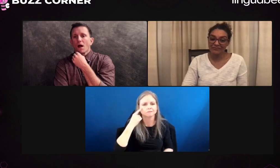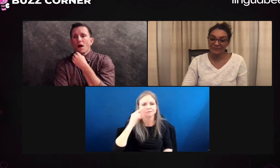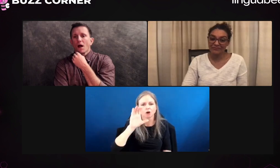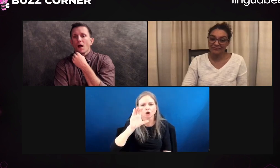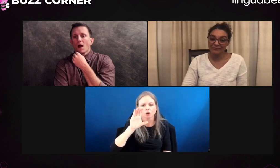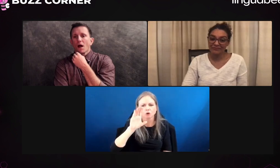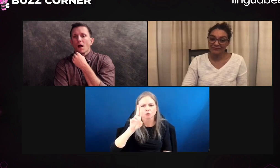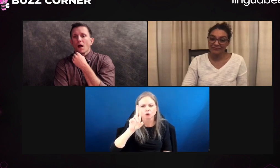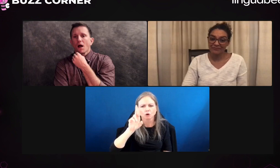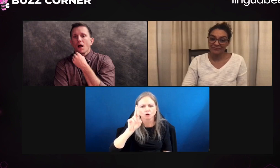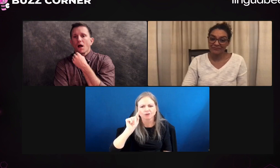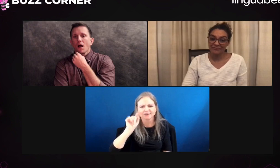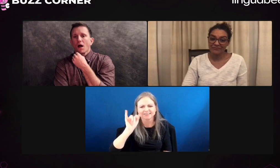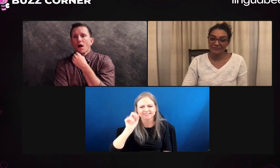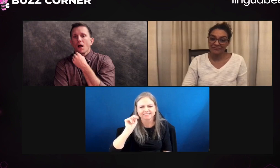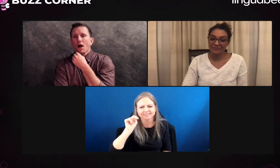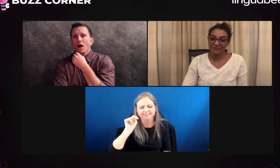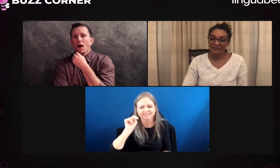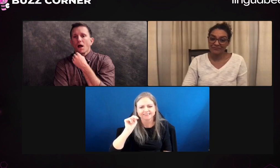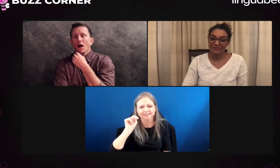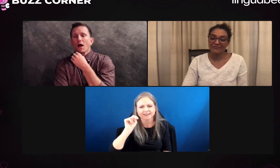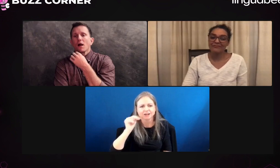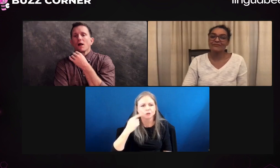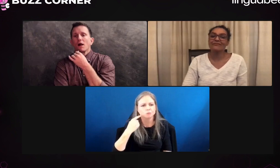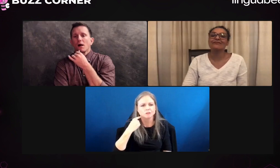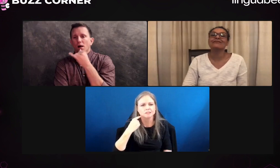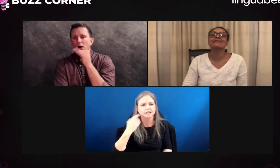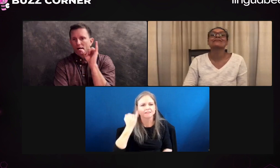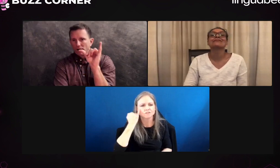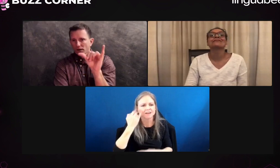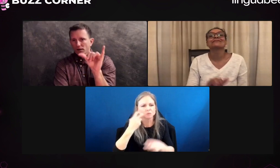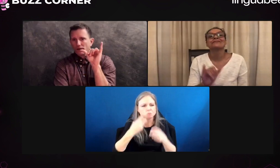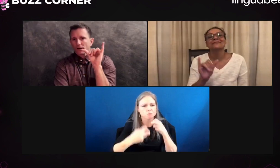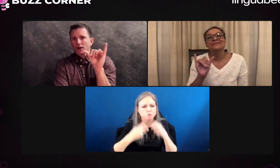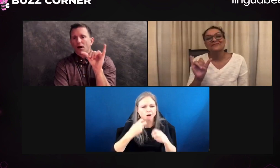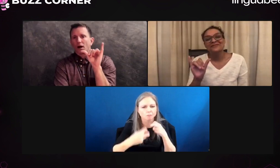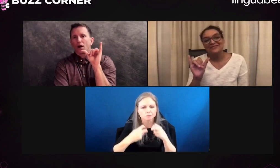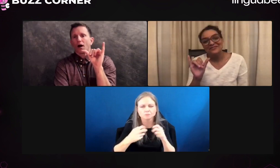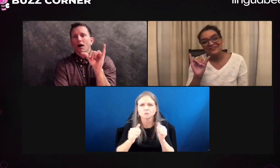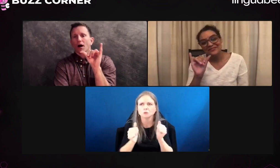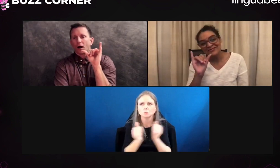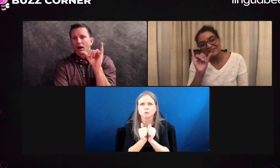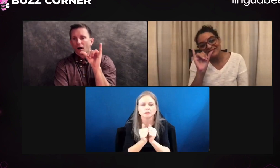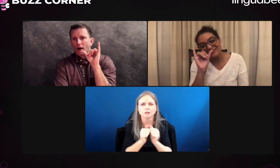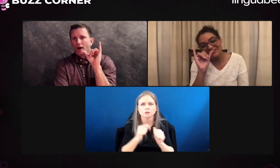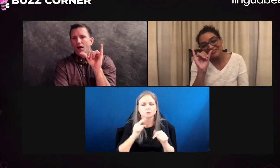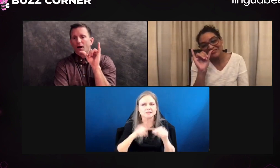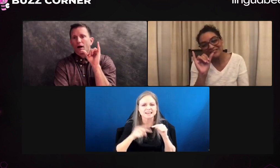there's essentially a curtain, right? A curtain that covers the